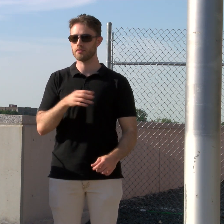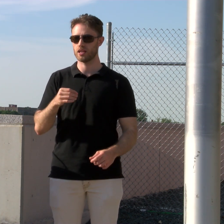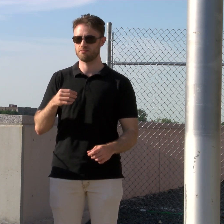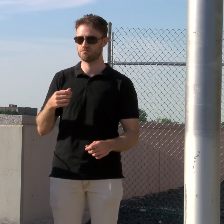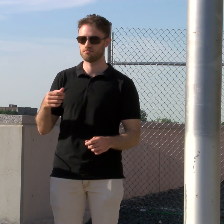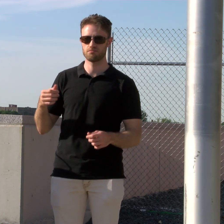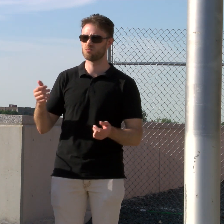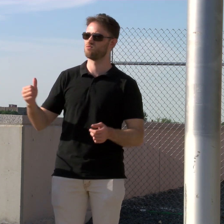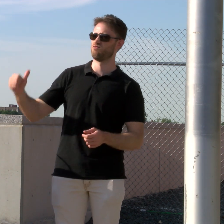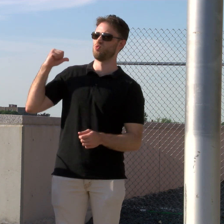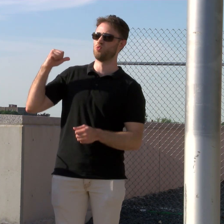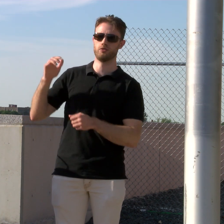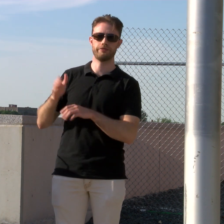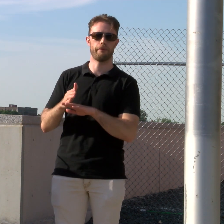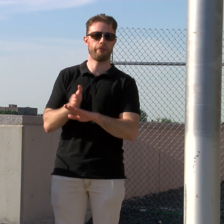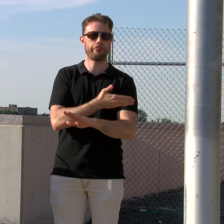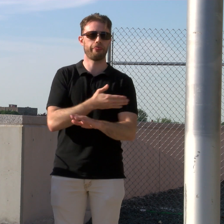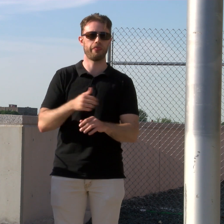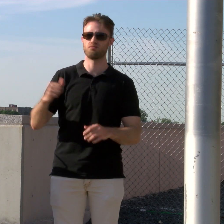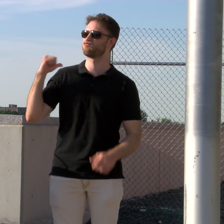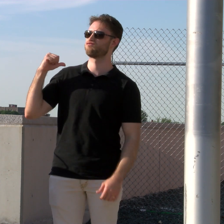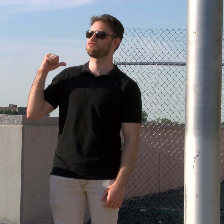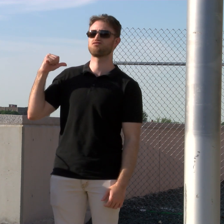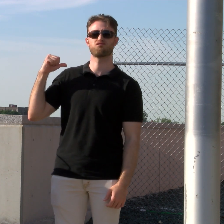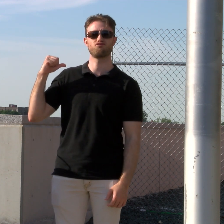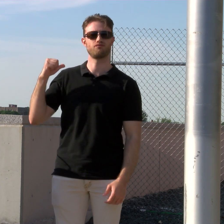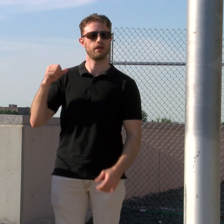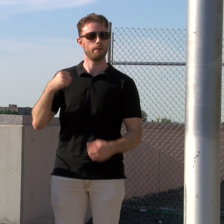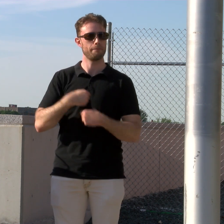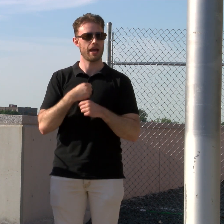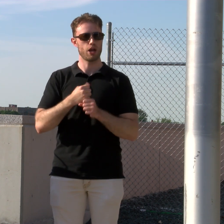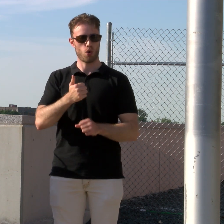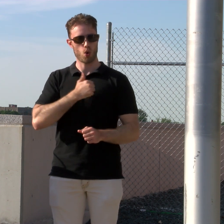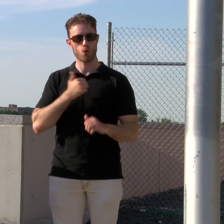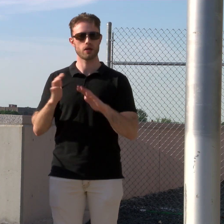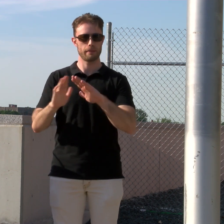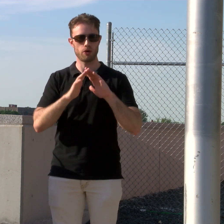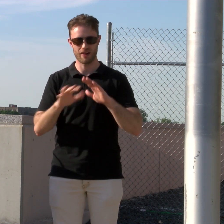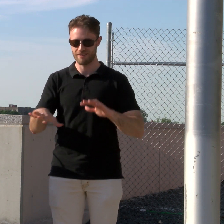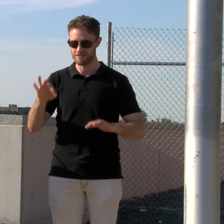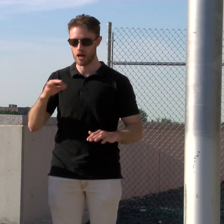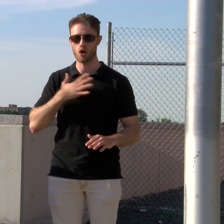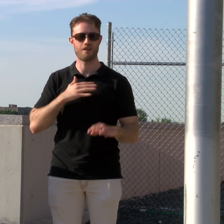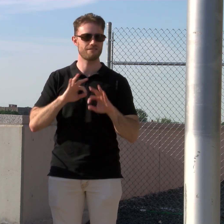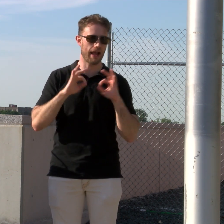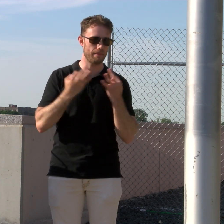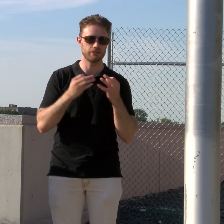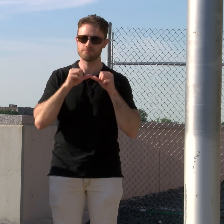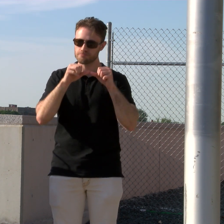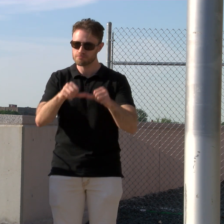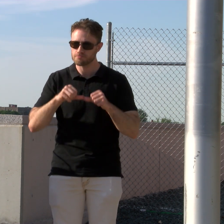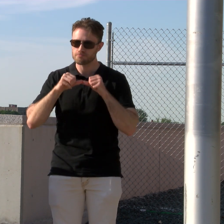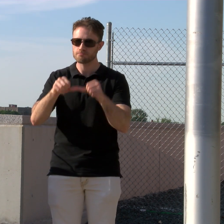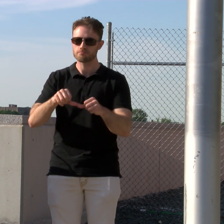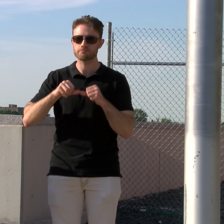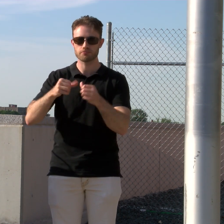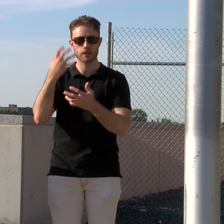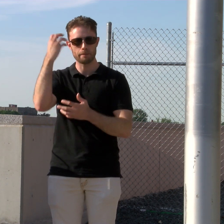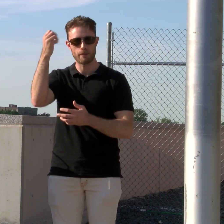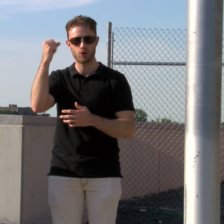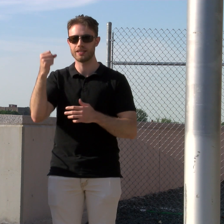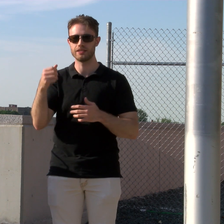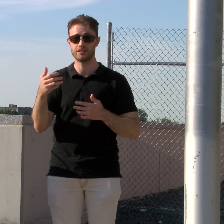in our refusal to be pushed down, how we have made our own community and found families and sustained memory even in the face